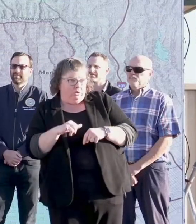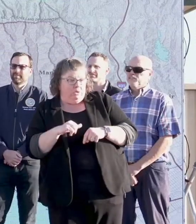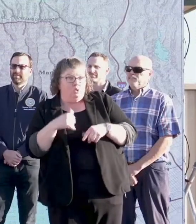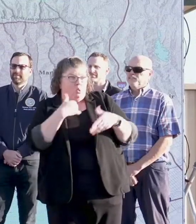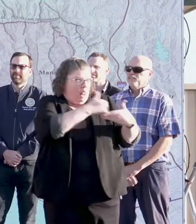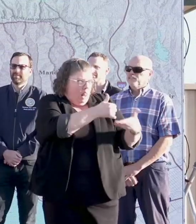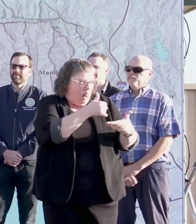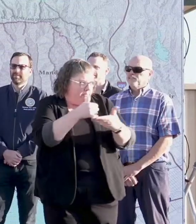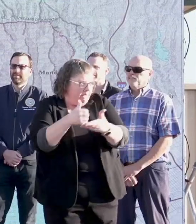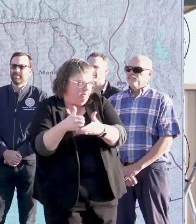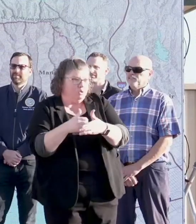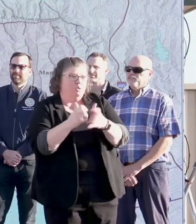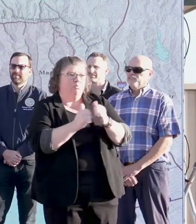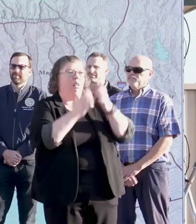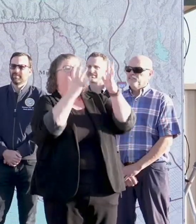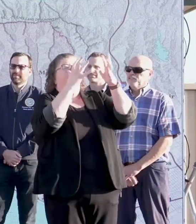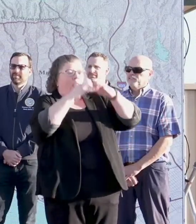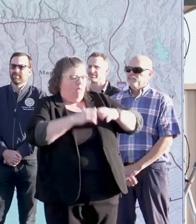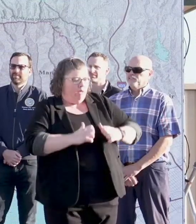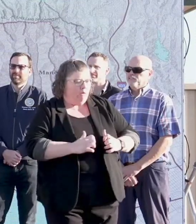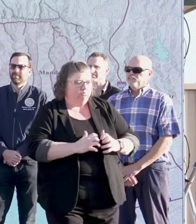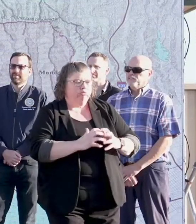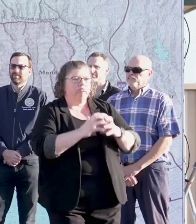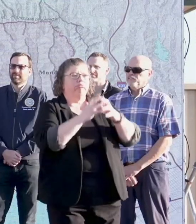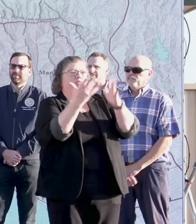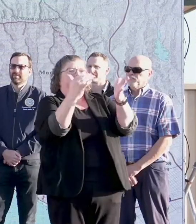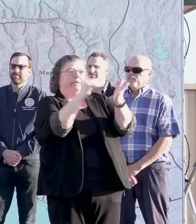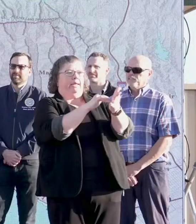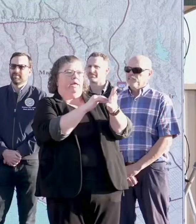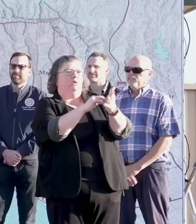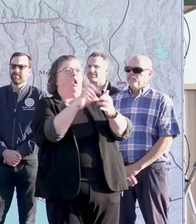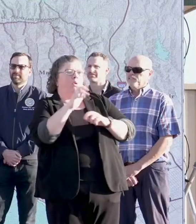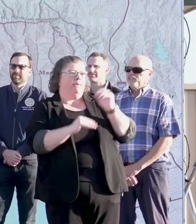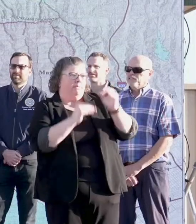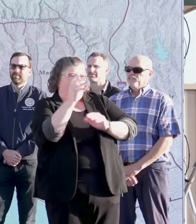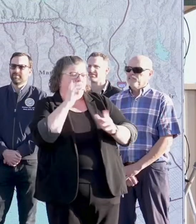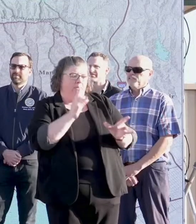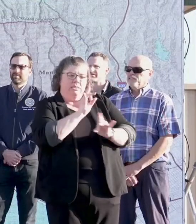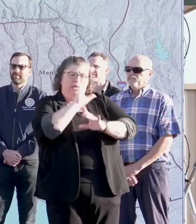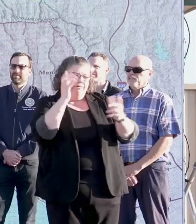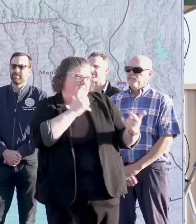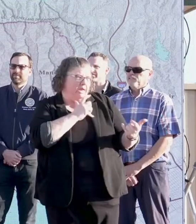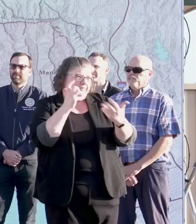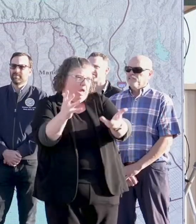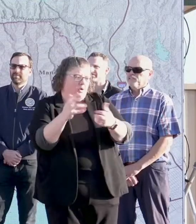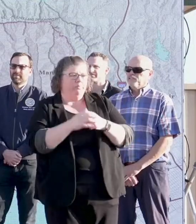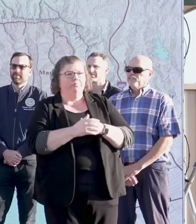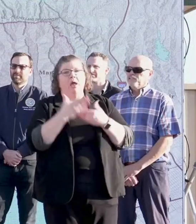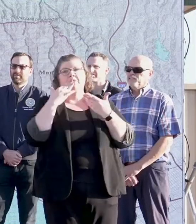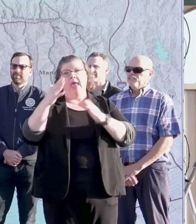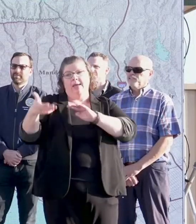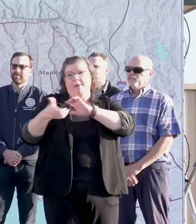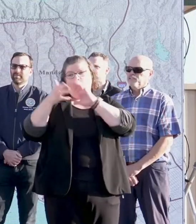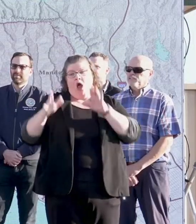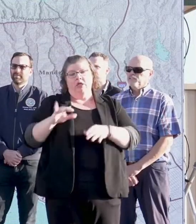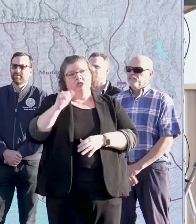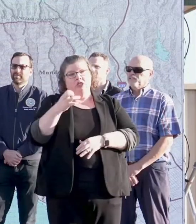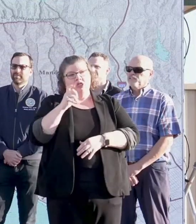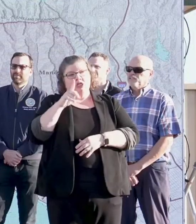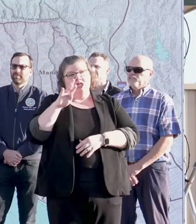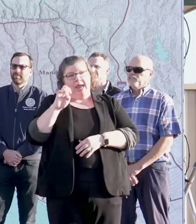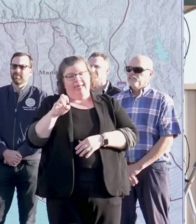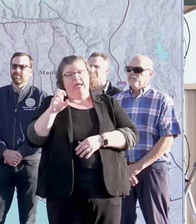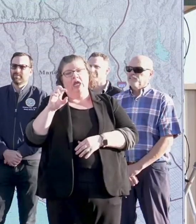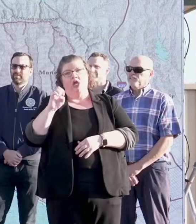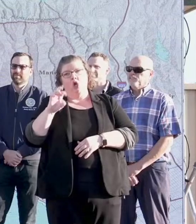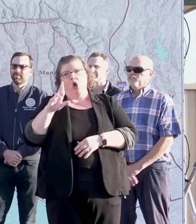people recover and rebuild from this devastating fire. And I want to thank my colleague, Assemblywoman Jackie Irwin, who represents